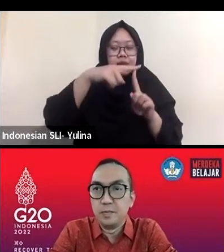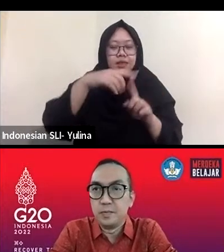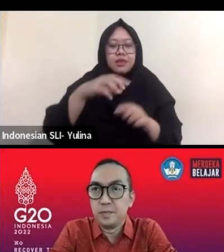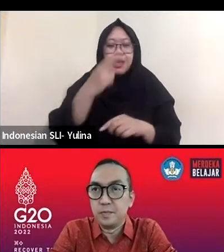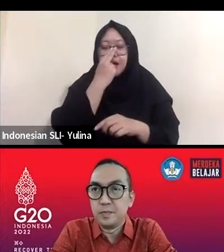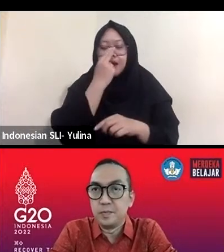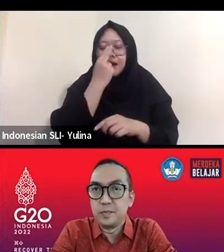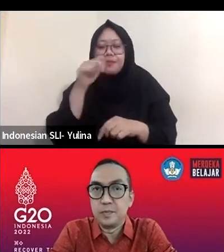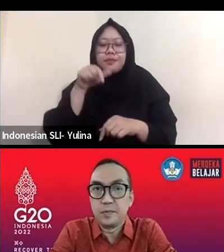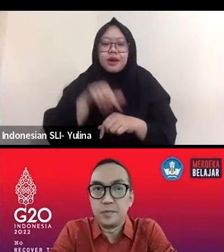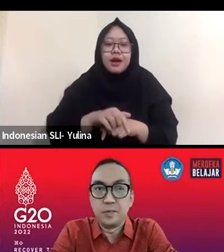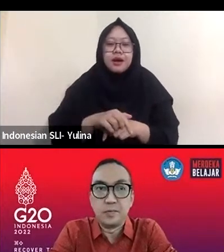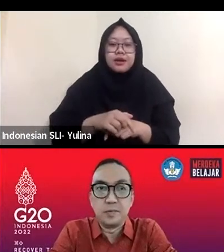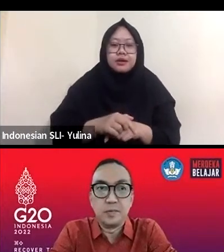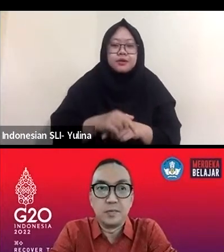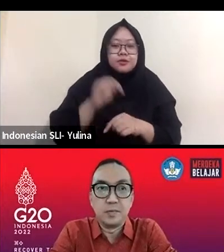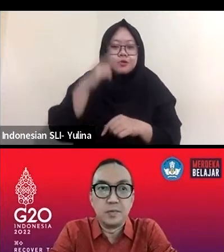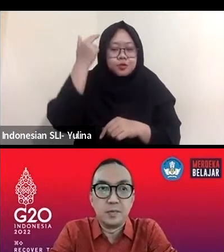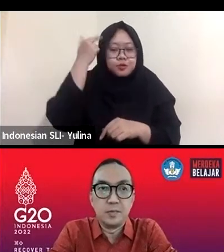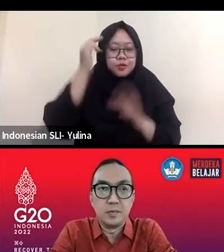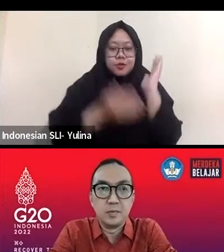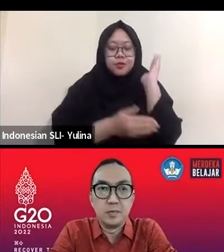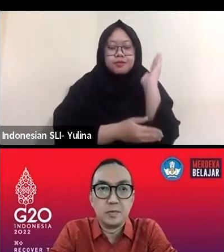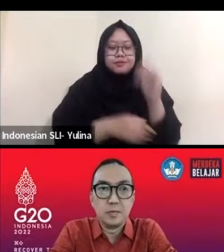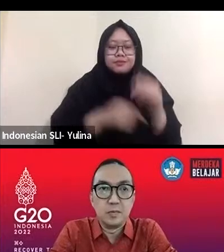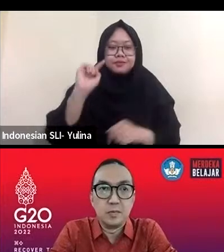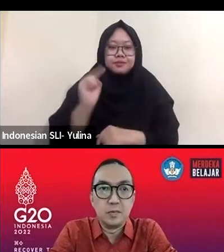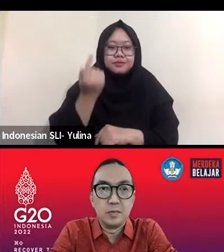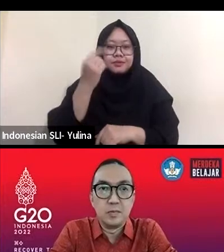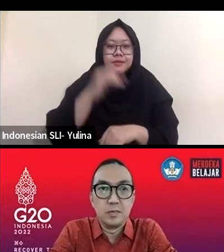understand the challenges as well as opportunities related to